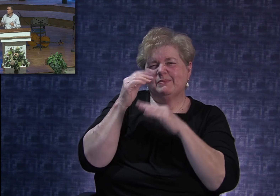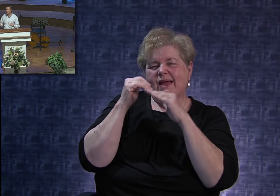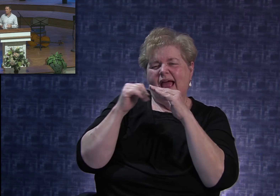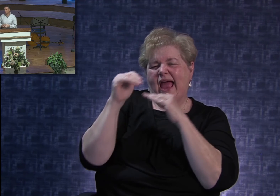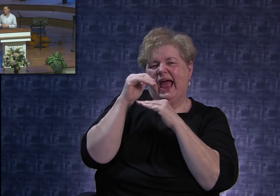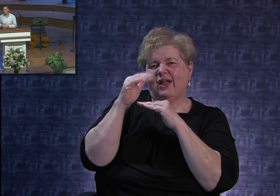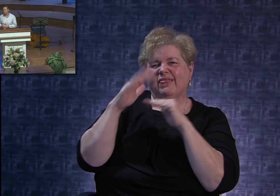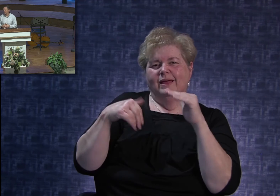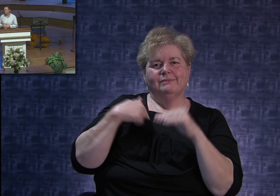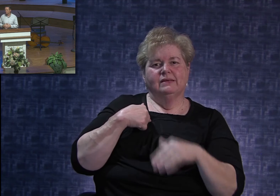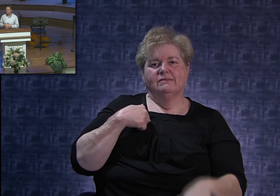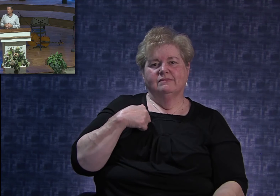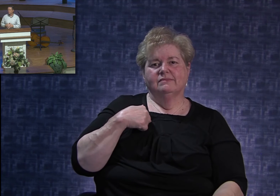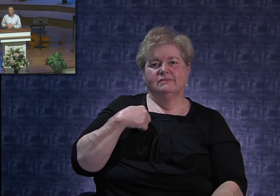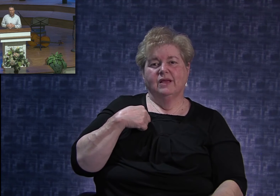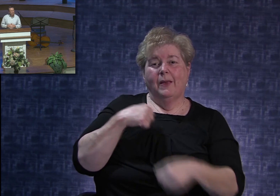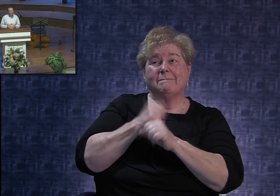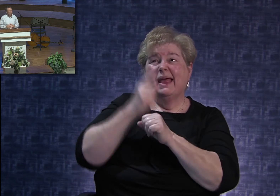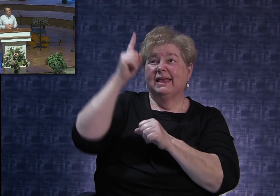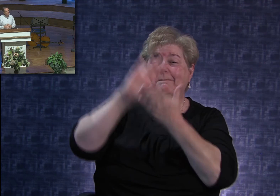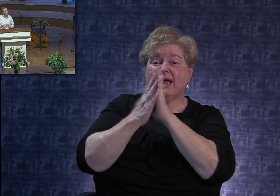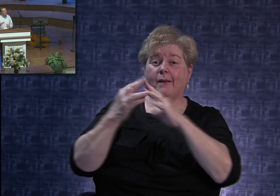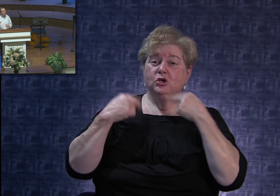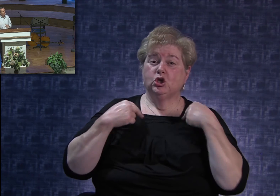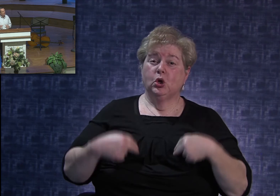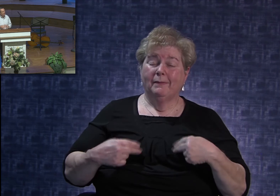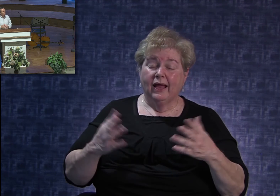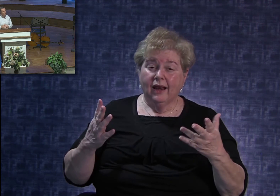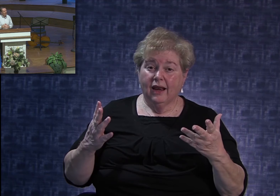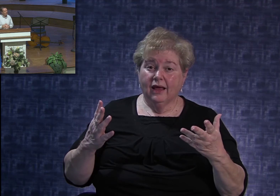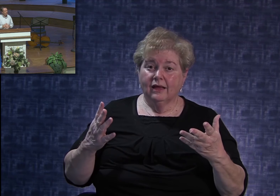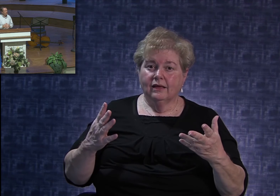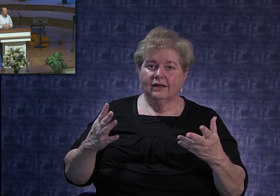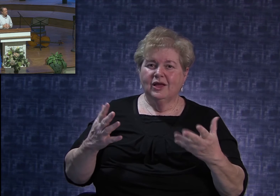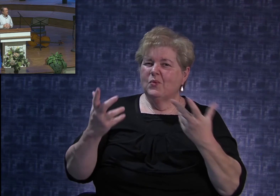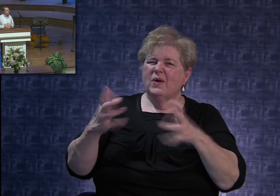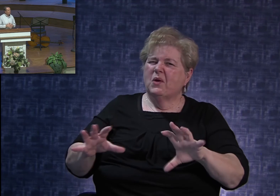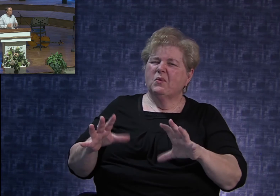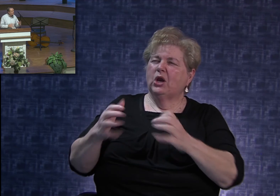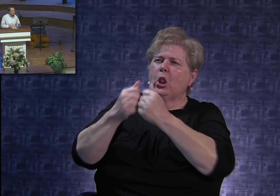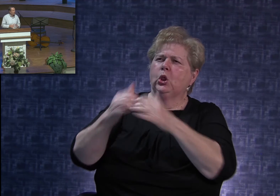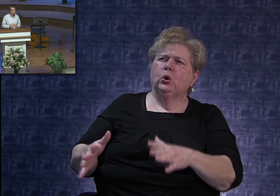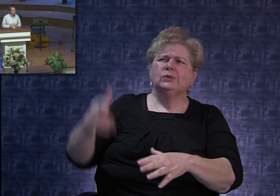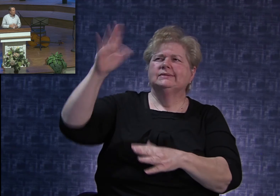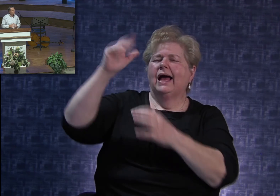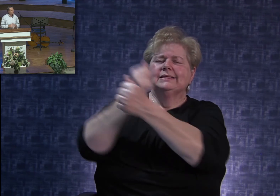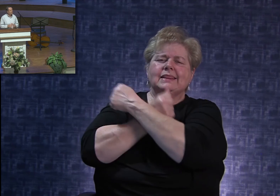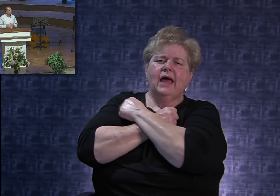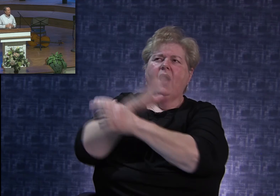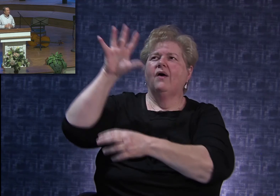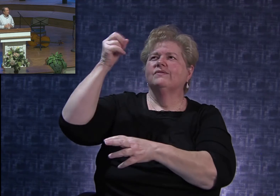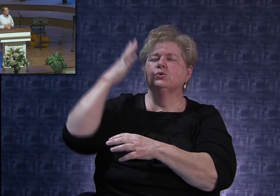We've humanized him. Oh, we don't want to dismiss the love of God. We don't want to dismiss the grace of God. We don't want